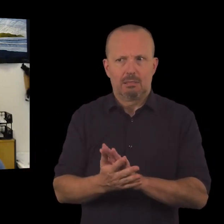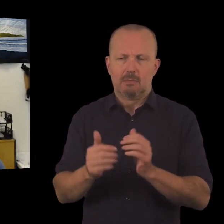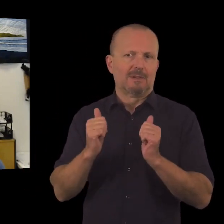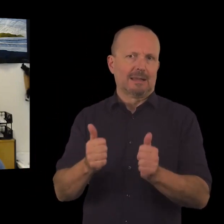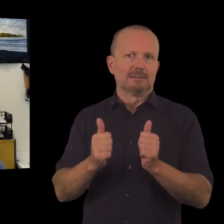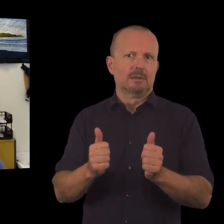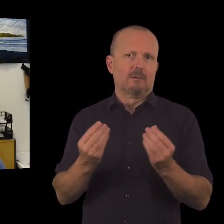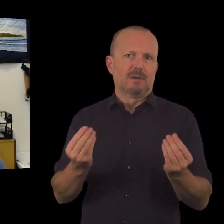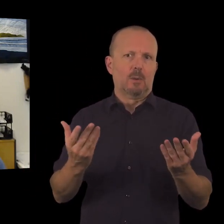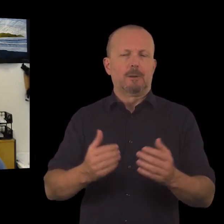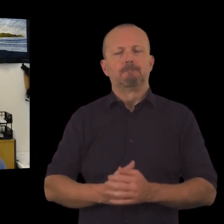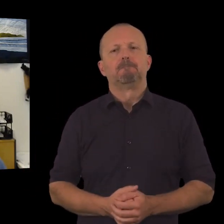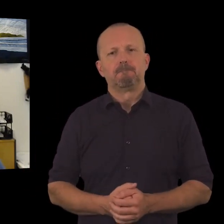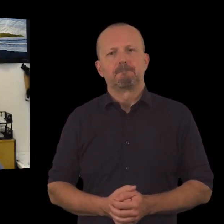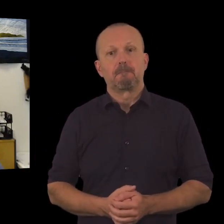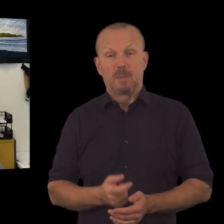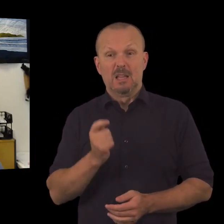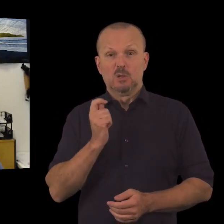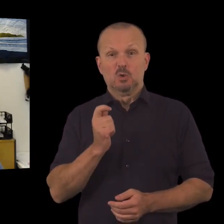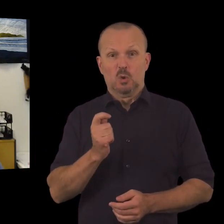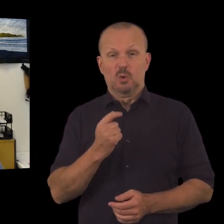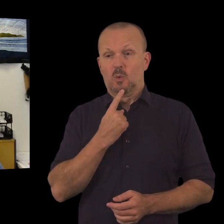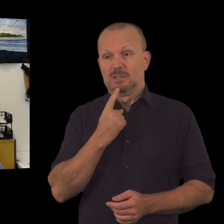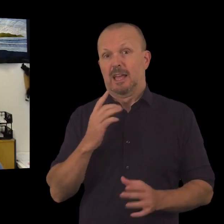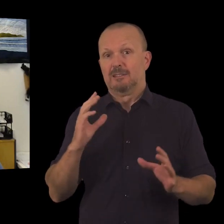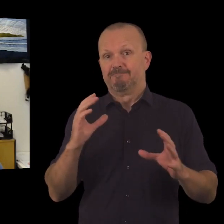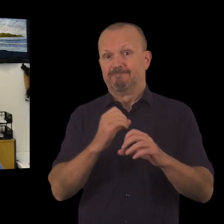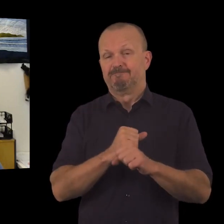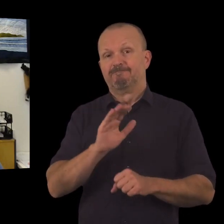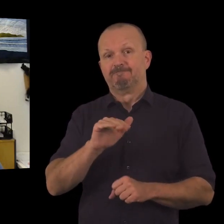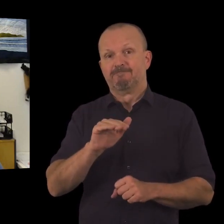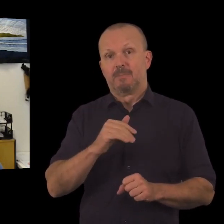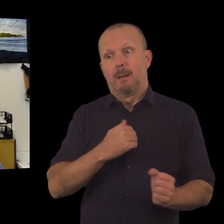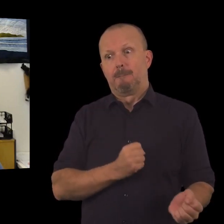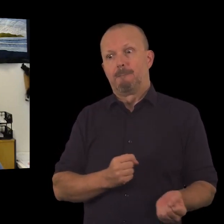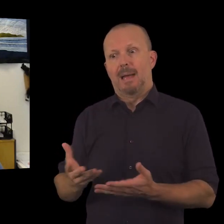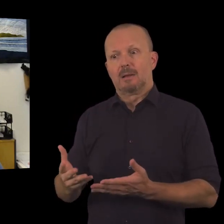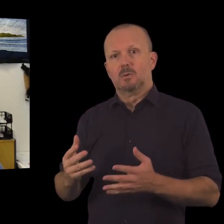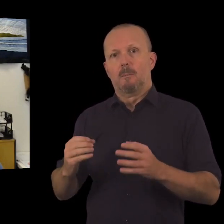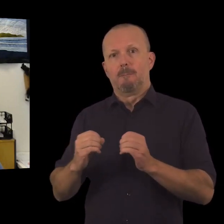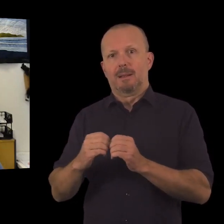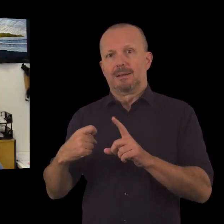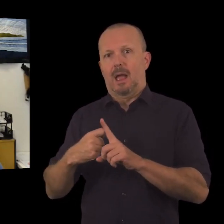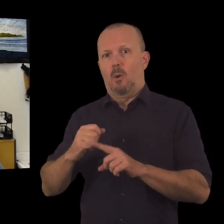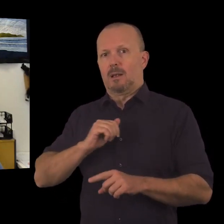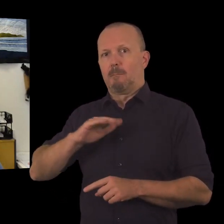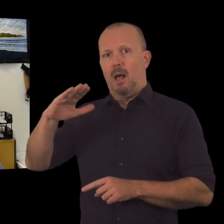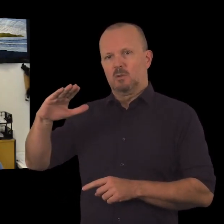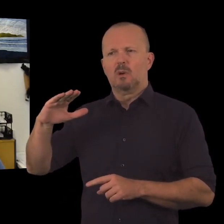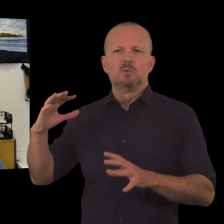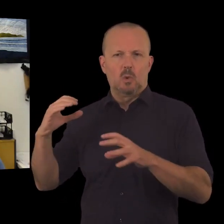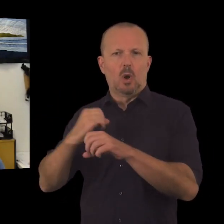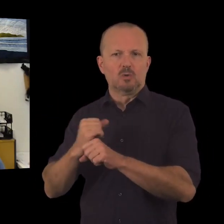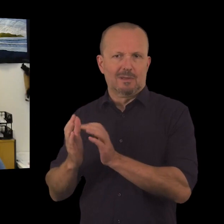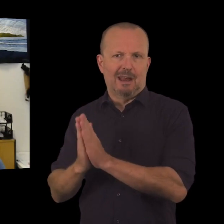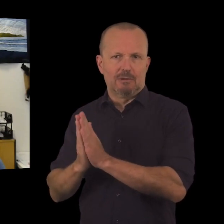you. Soon I'll say goodbye and I'll pass you back to the care of our kaumātua Bill Koa. So thank